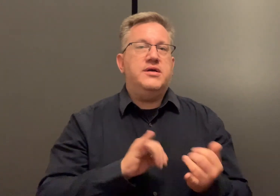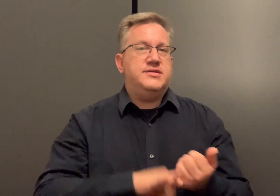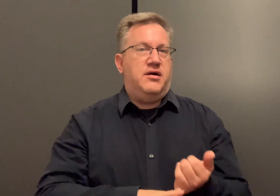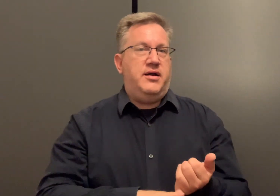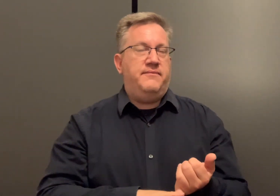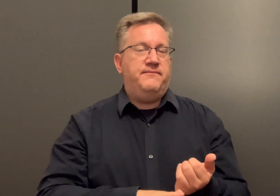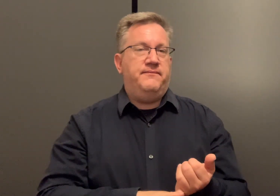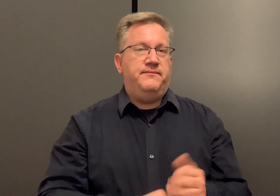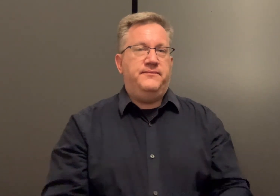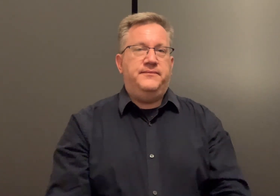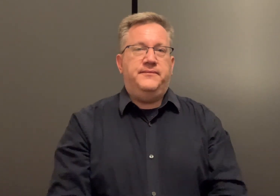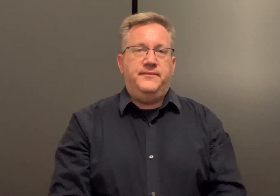sign.